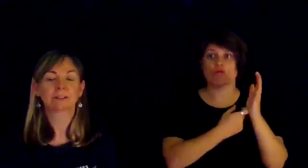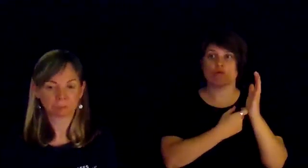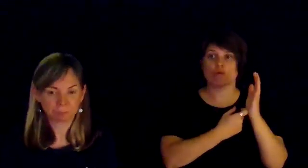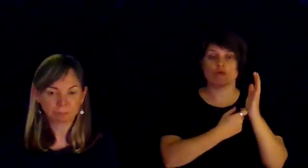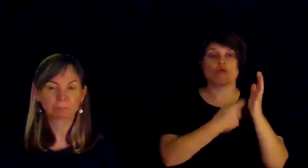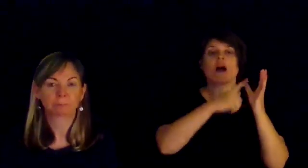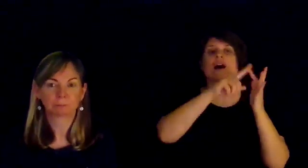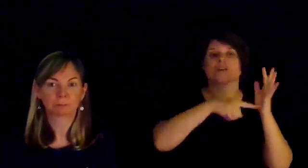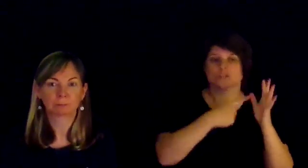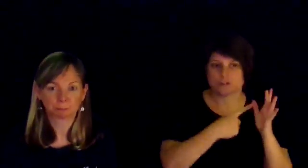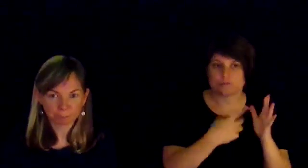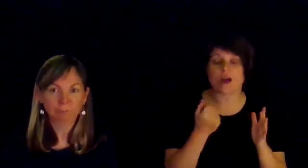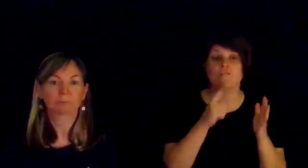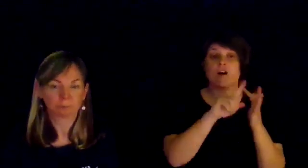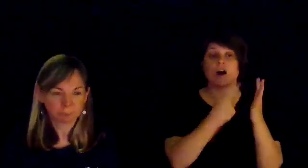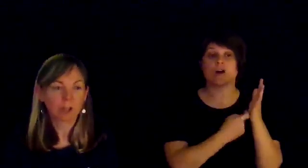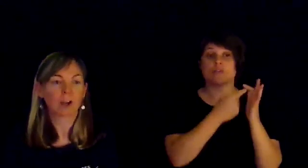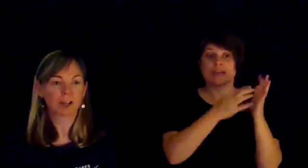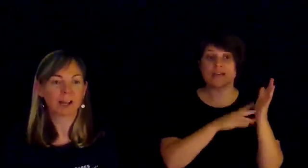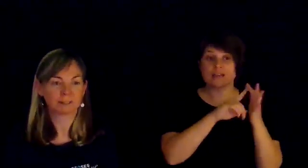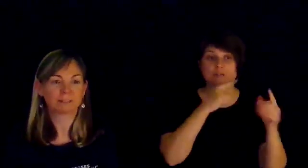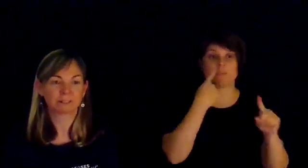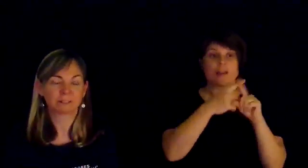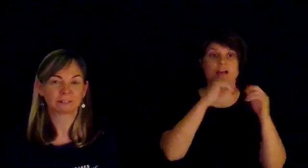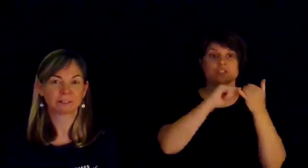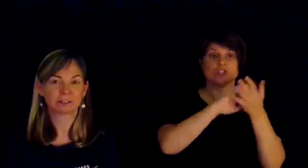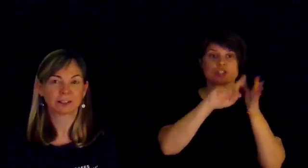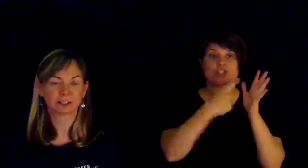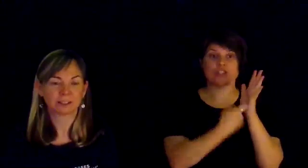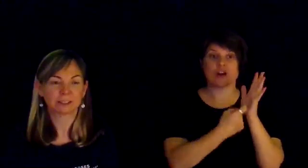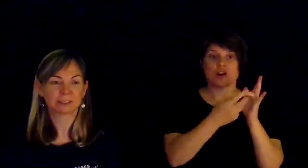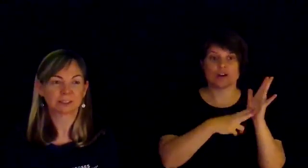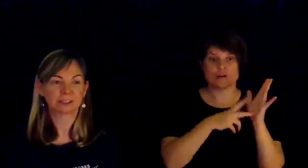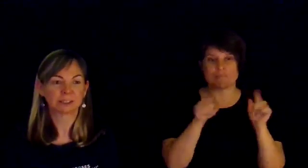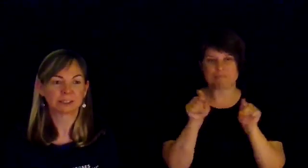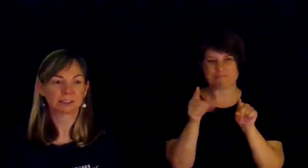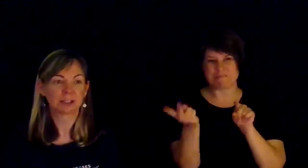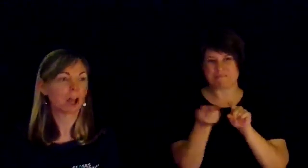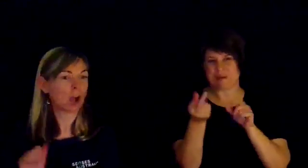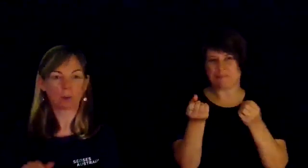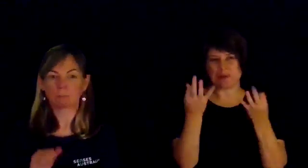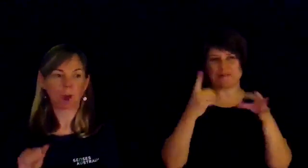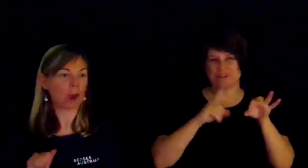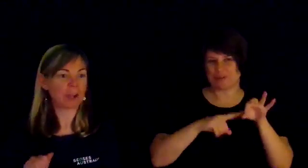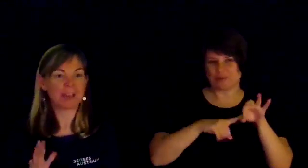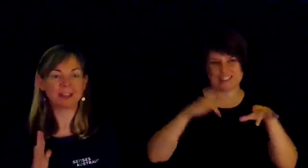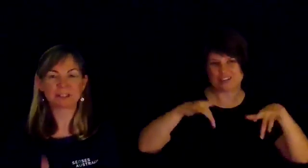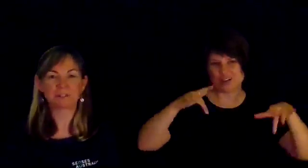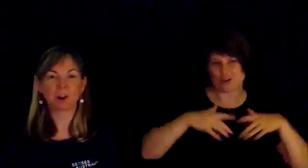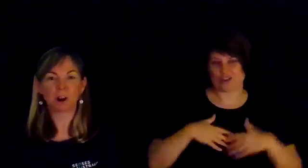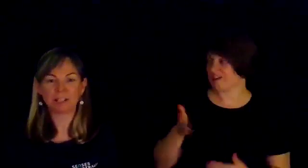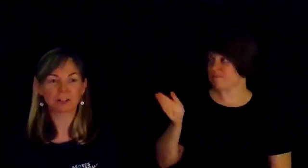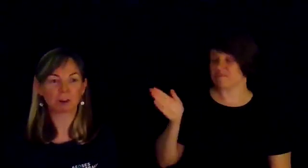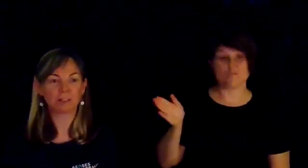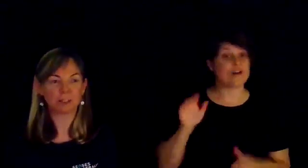I've got Irene and Sharon here, but they don't have any. They don't have any questions, they say. Okay,